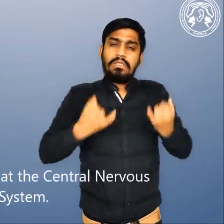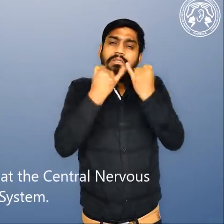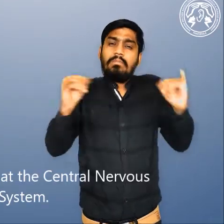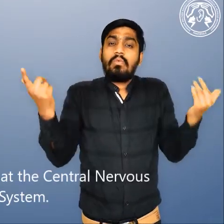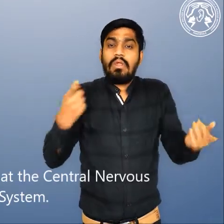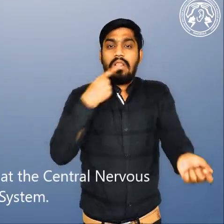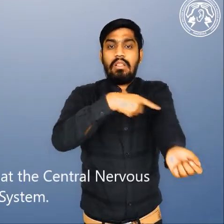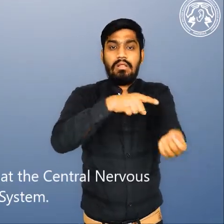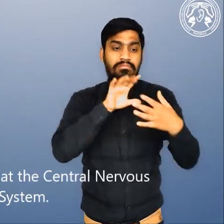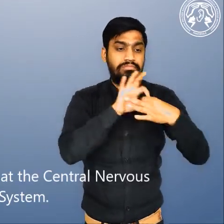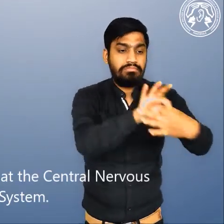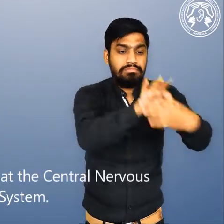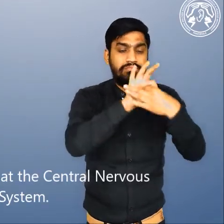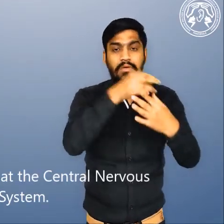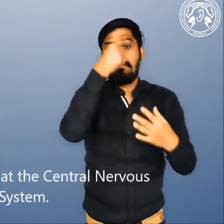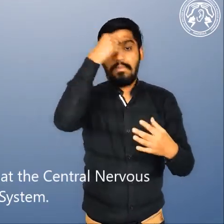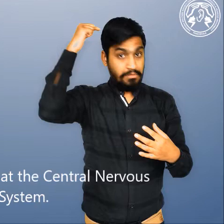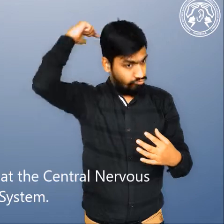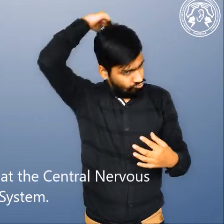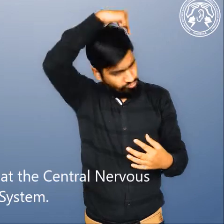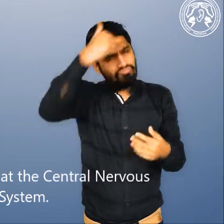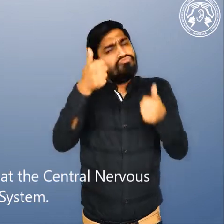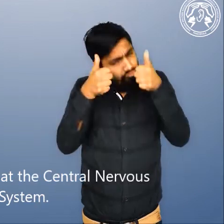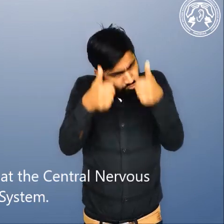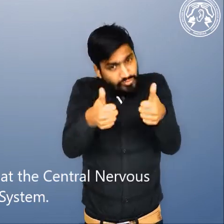The problem is at the central nervous system